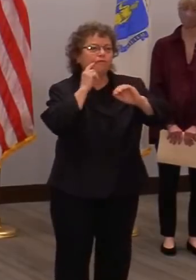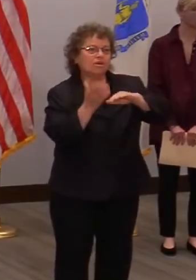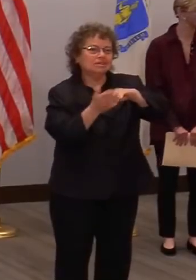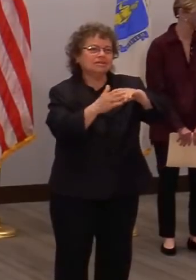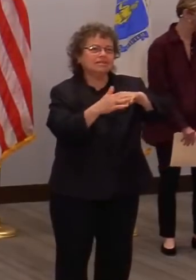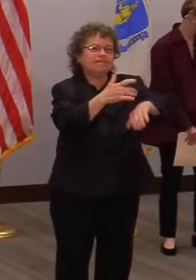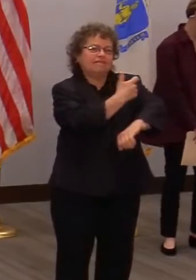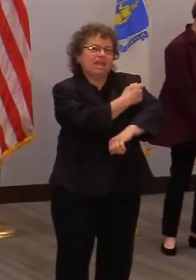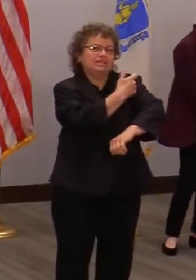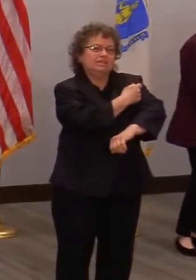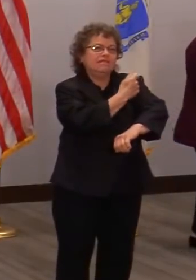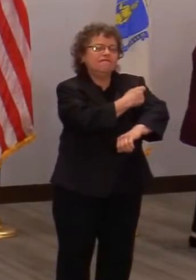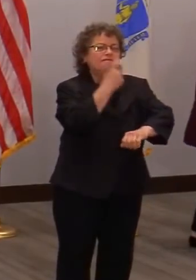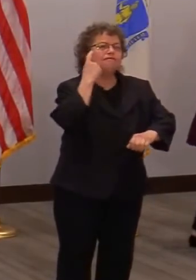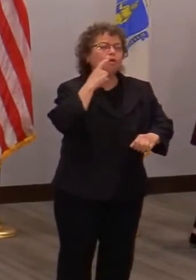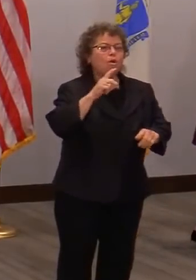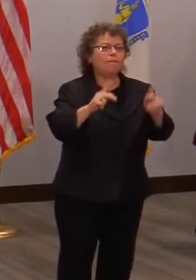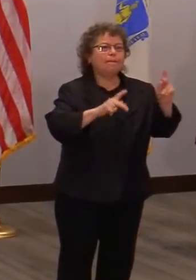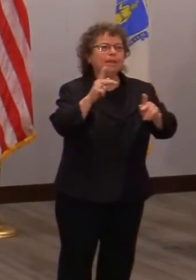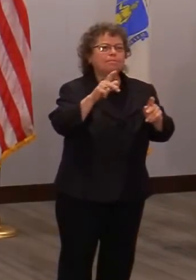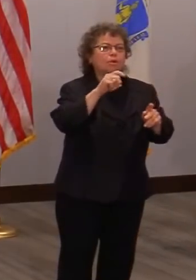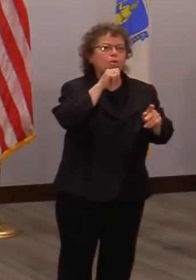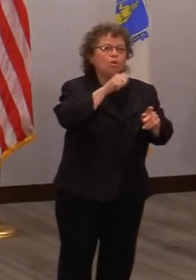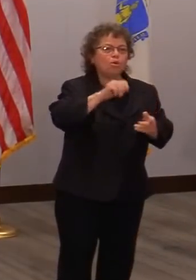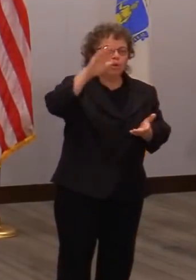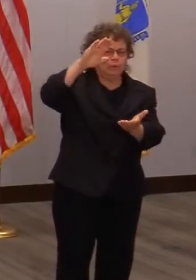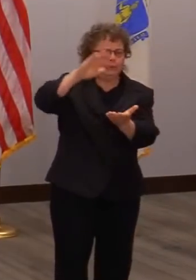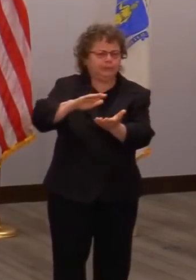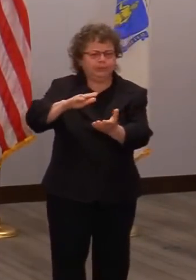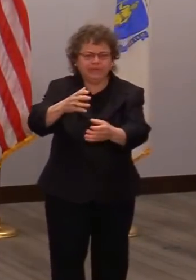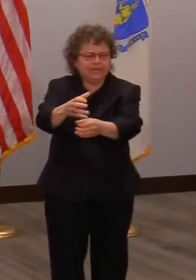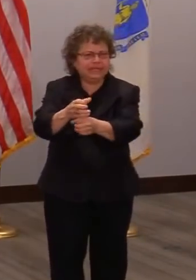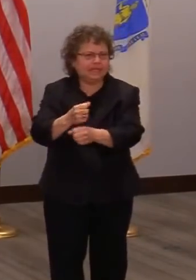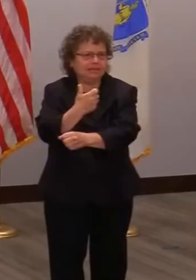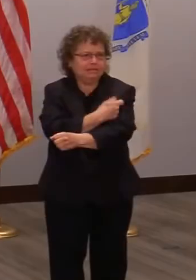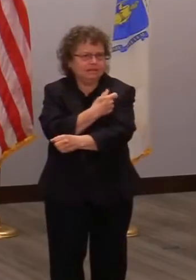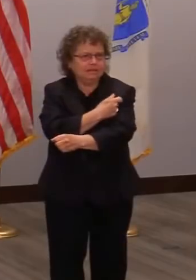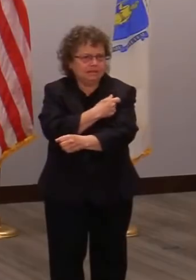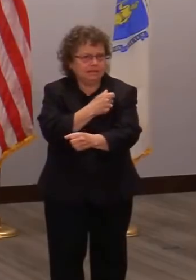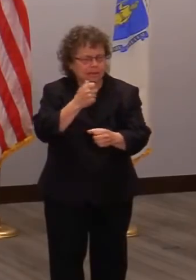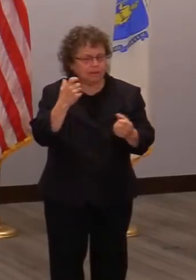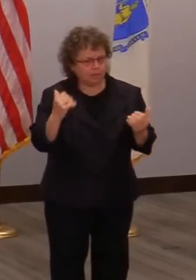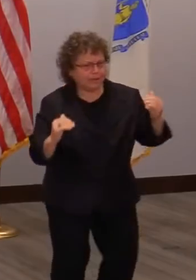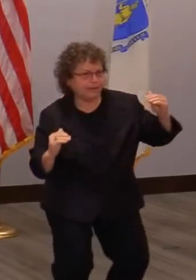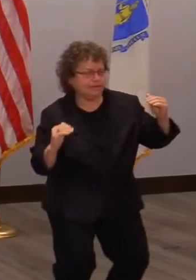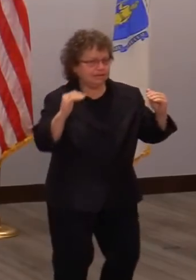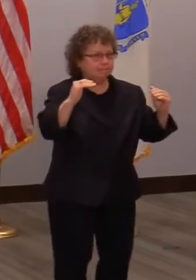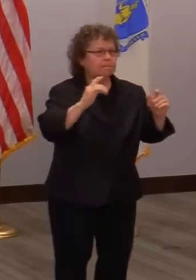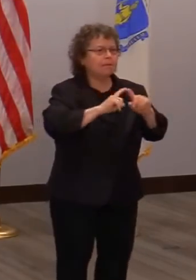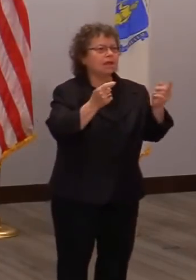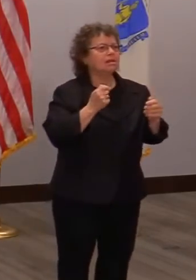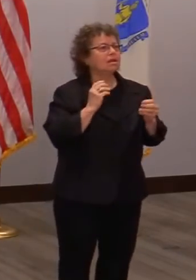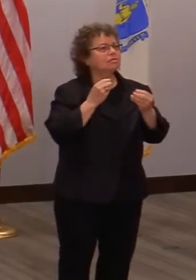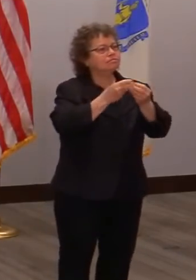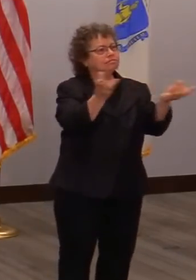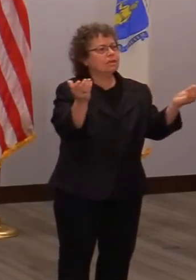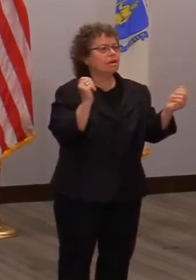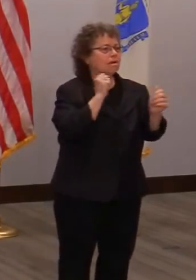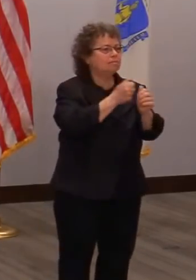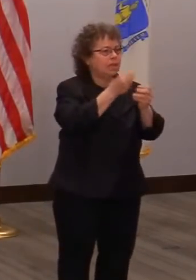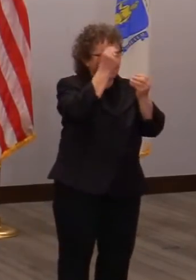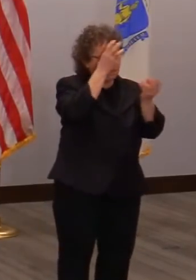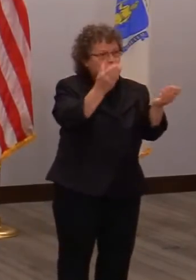most disproportionately impacted communities. Before I get to that, I want to give an update on some state COVID